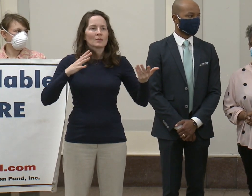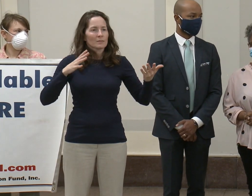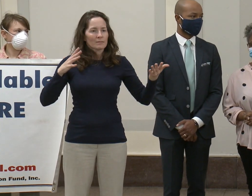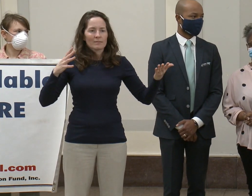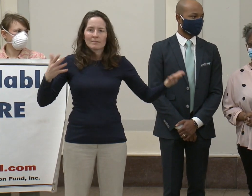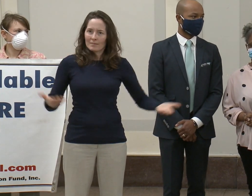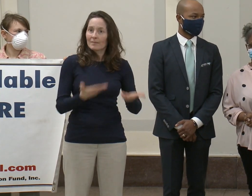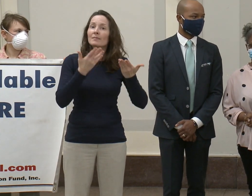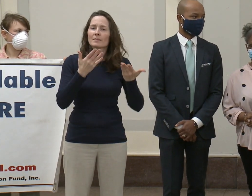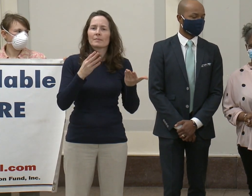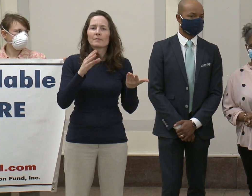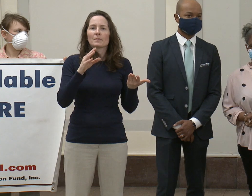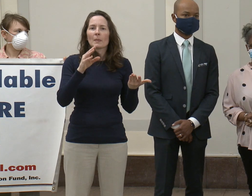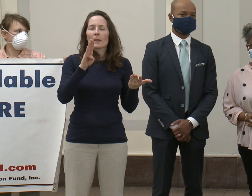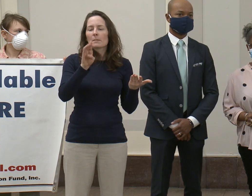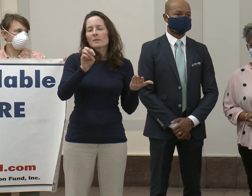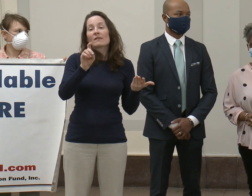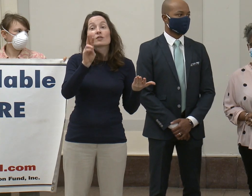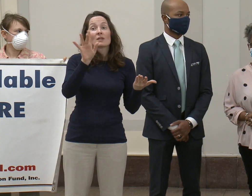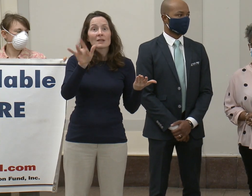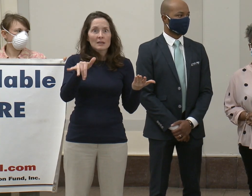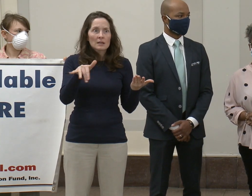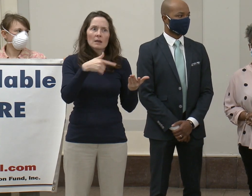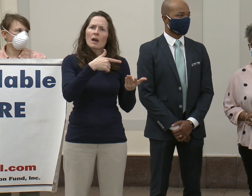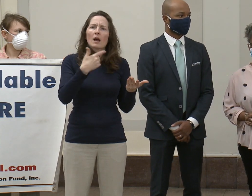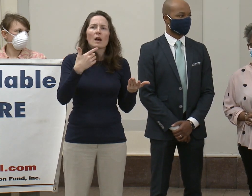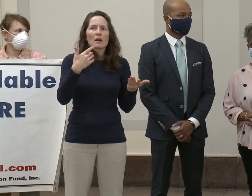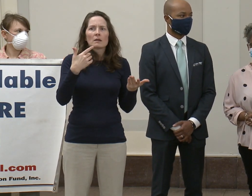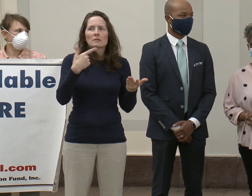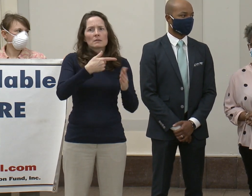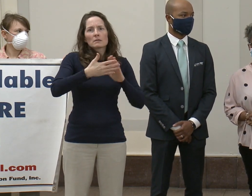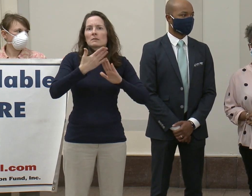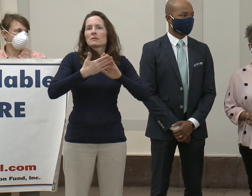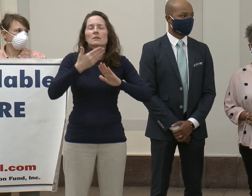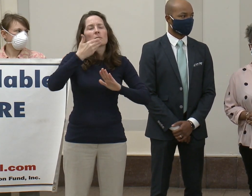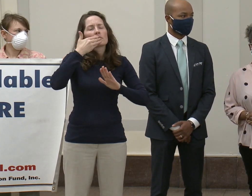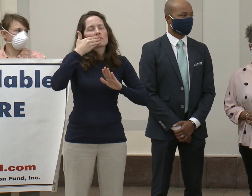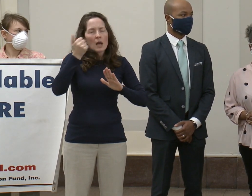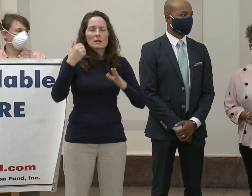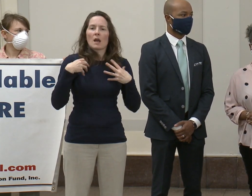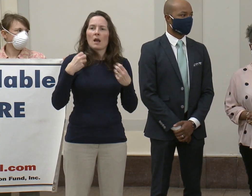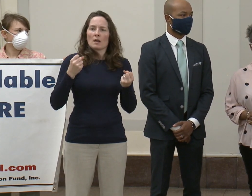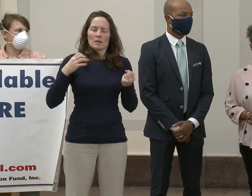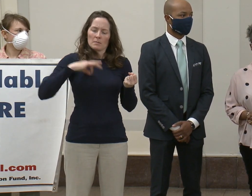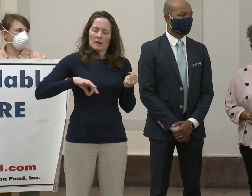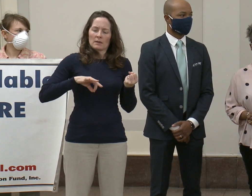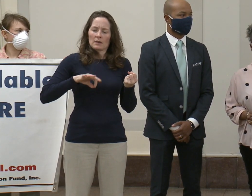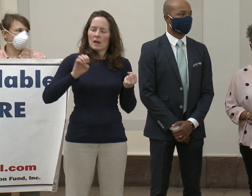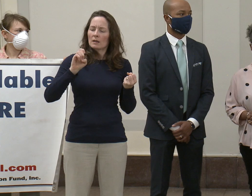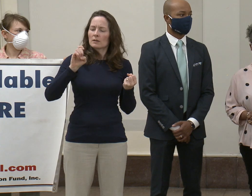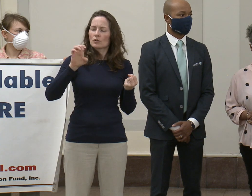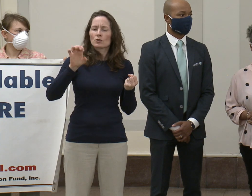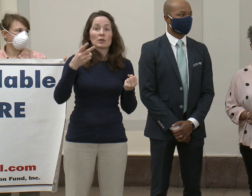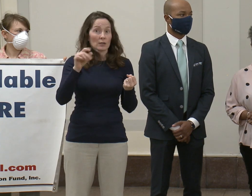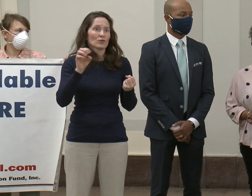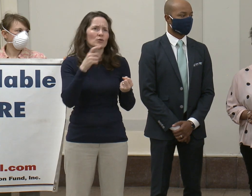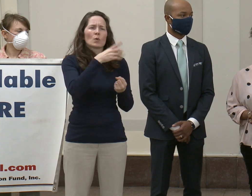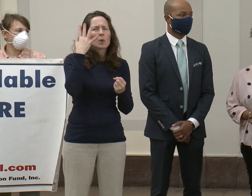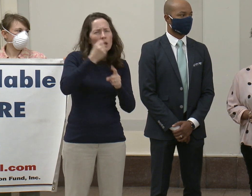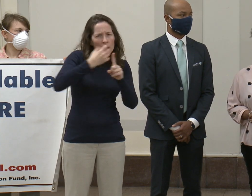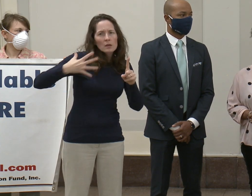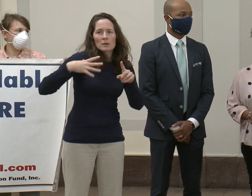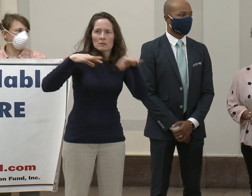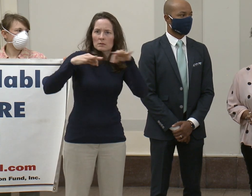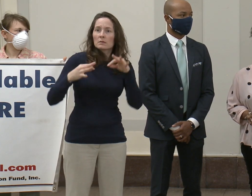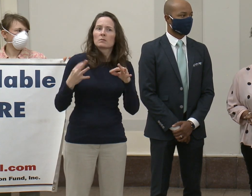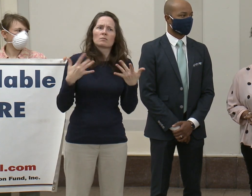Maryland Health Benefit Exchange, the best health benefit exchange in the nation, who will talk to you in more detail about what's happening in Maryland to make us one